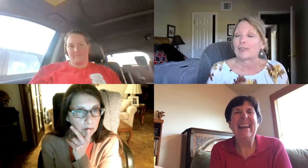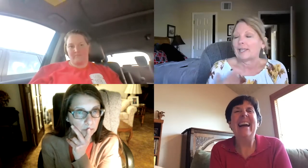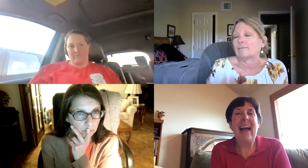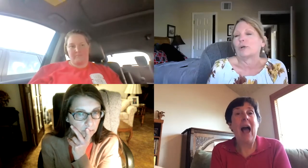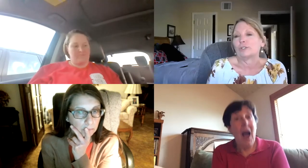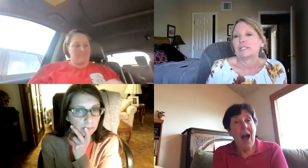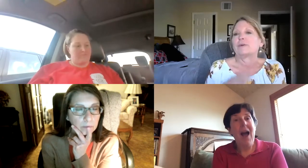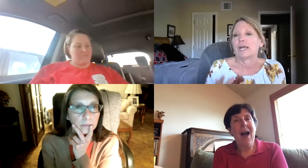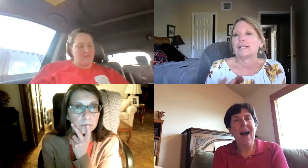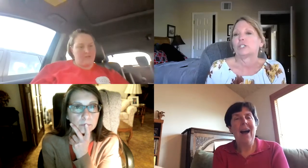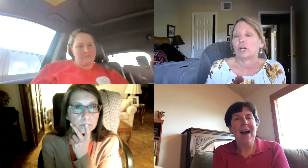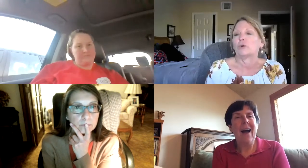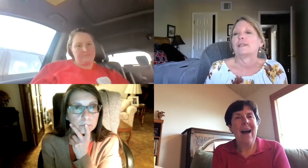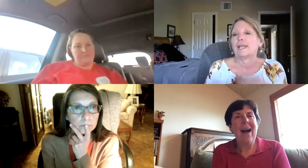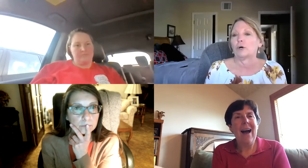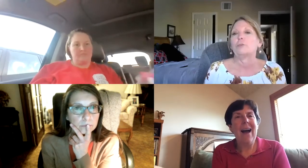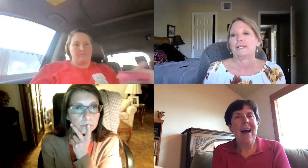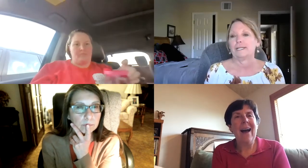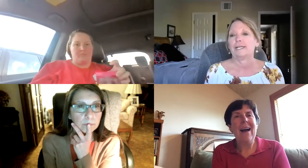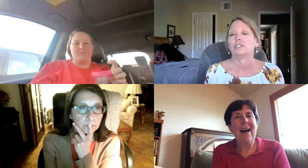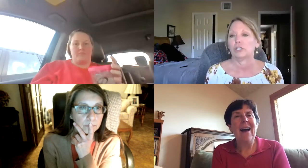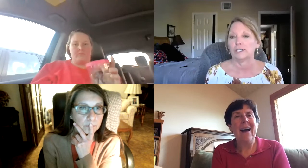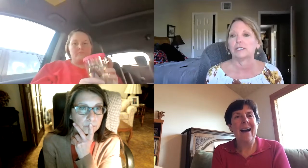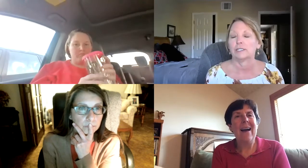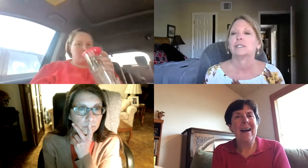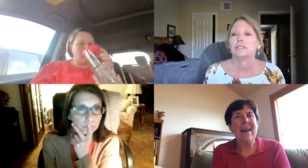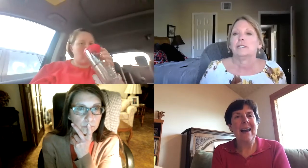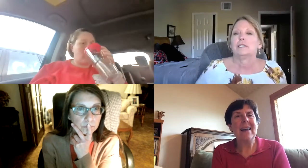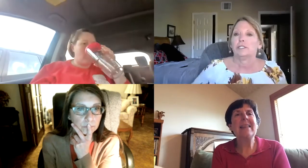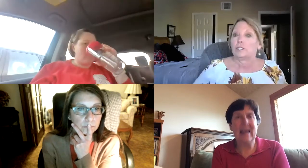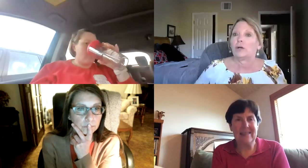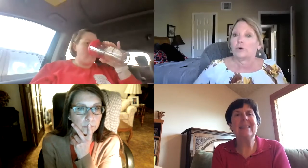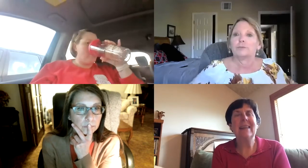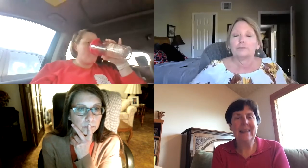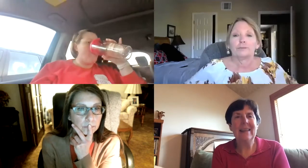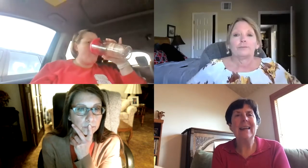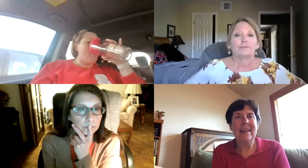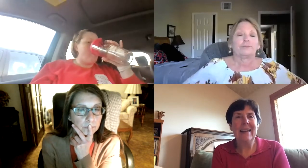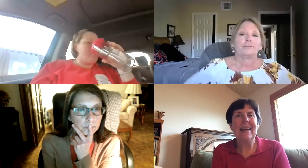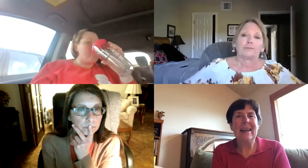so I think in person, I would like to go when they open again, just to know.